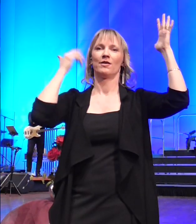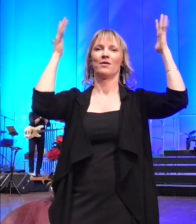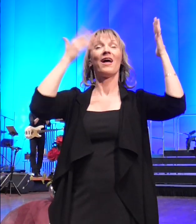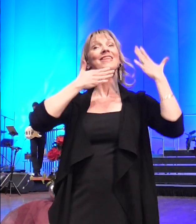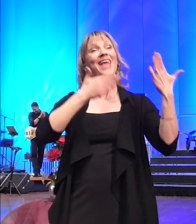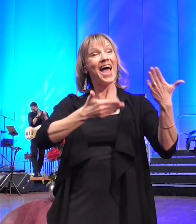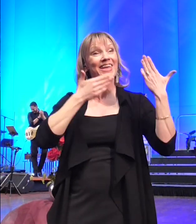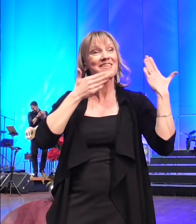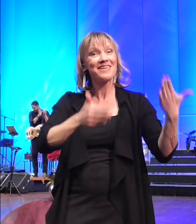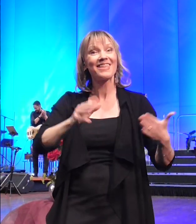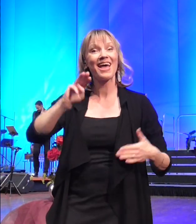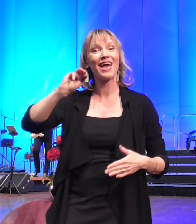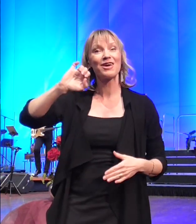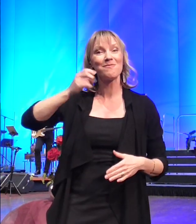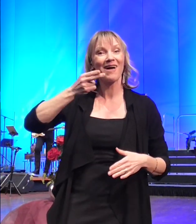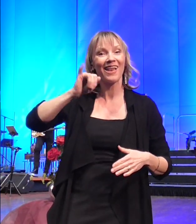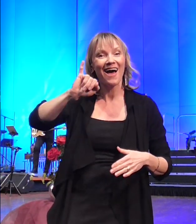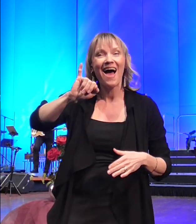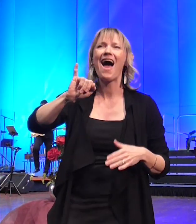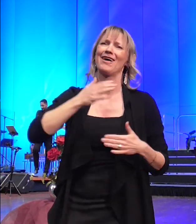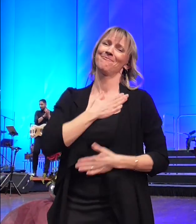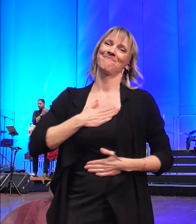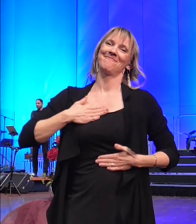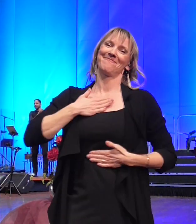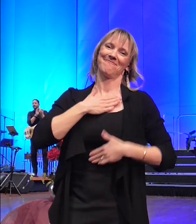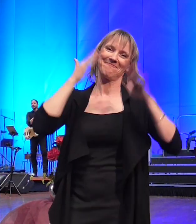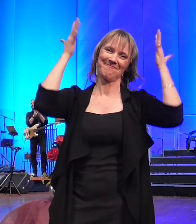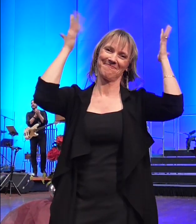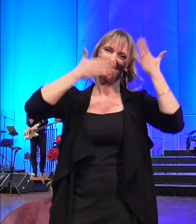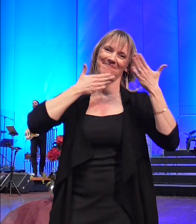Thank you, Mile High. It's been a pleasure. Thank you.